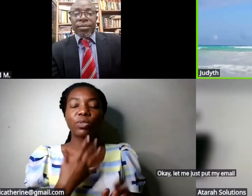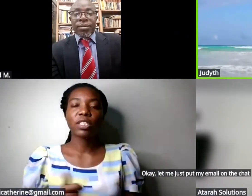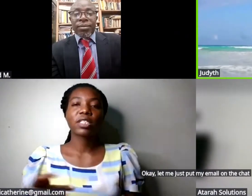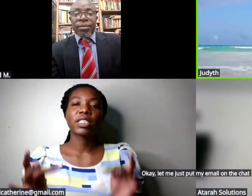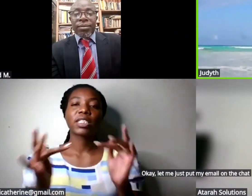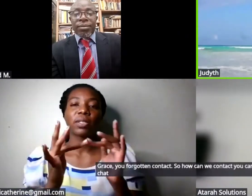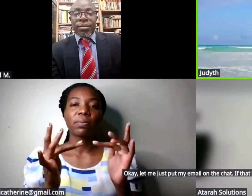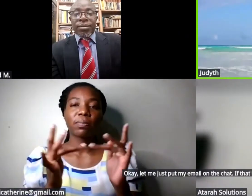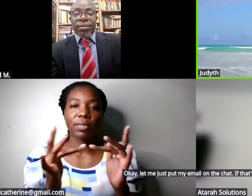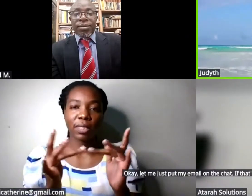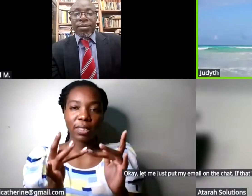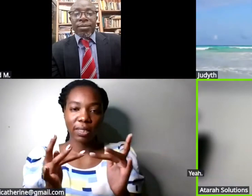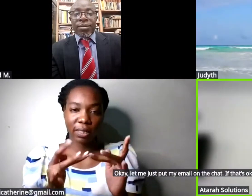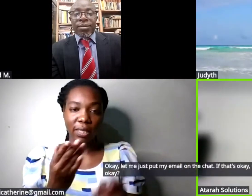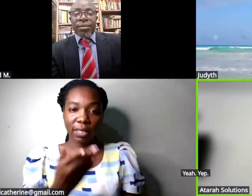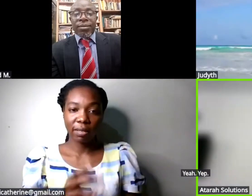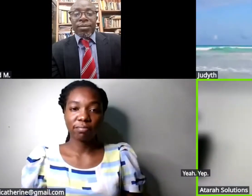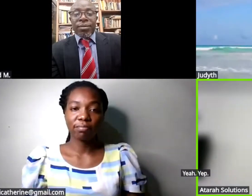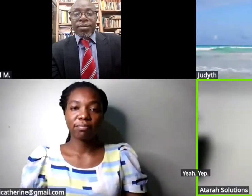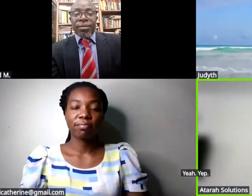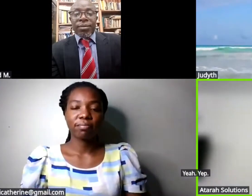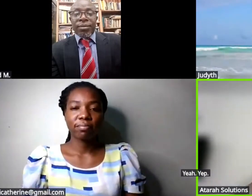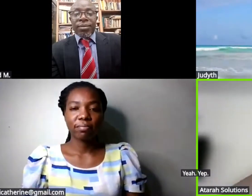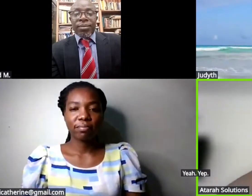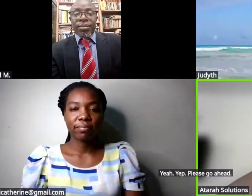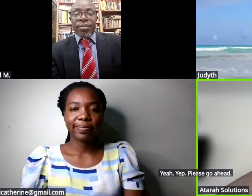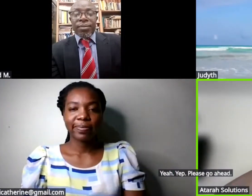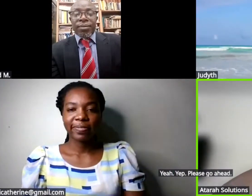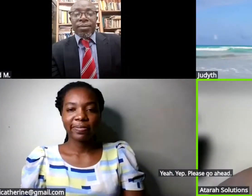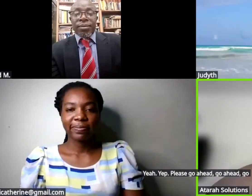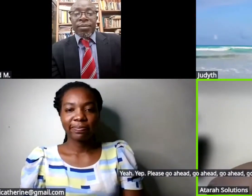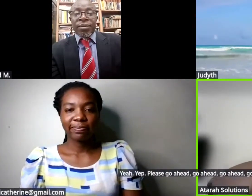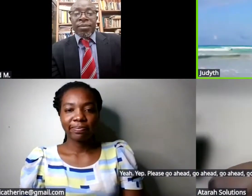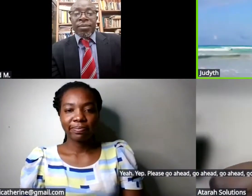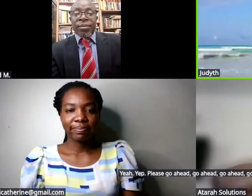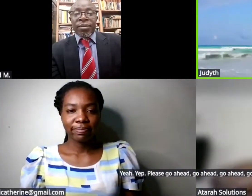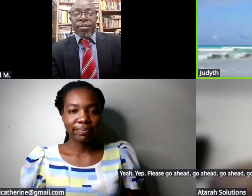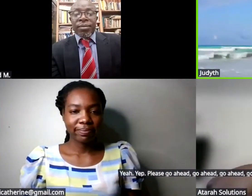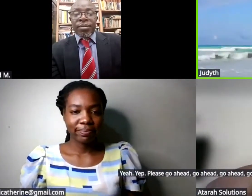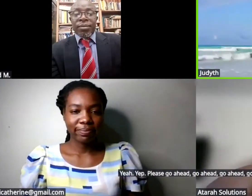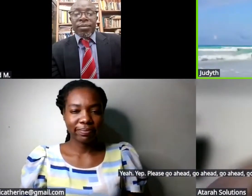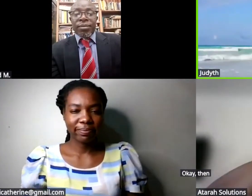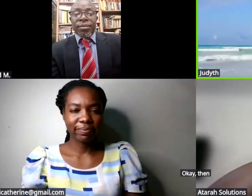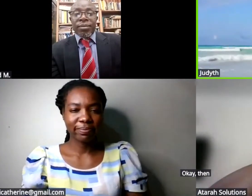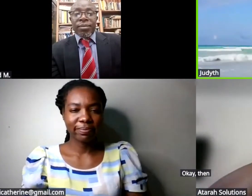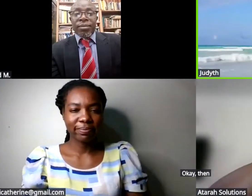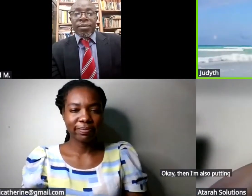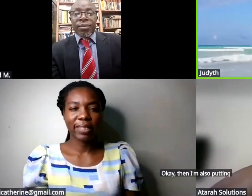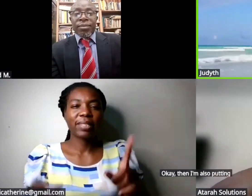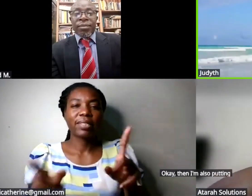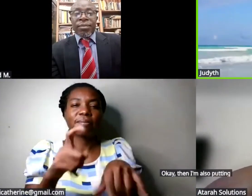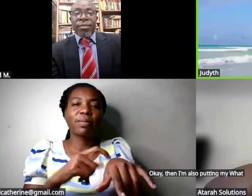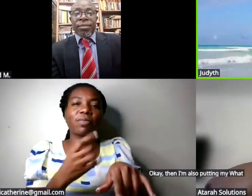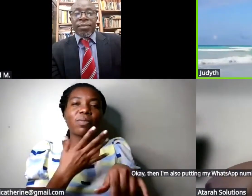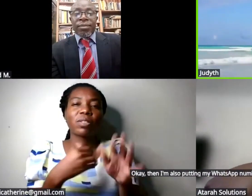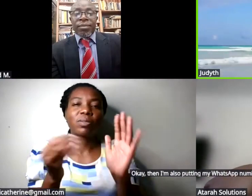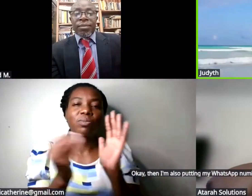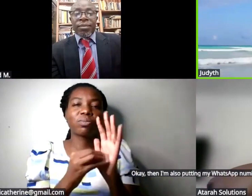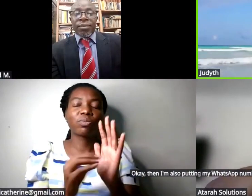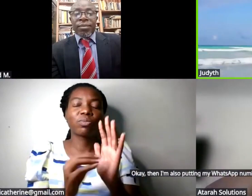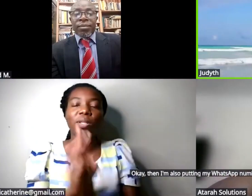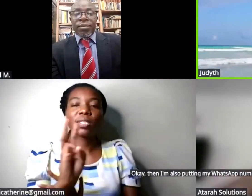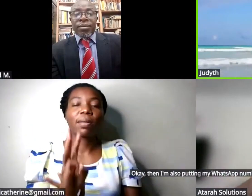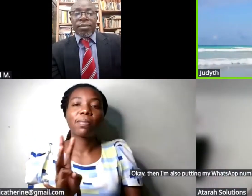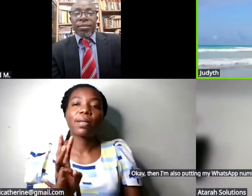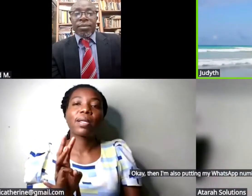okay, Grace. Is that okay? Yes, please go ahead. Go ahead. Go ahead. Go ahead. Okay, then I'm also putting my WhatsApp number.